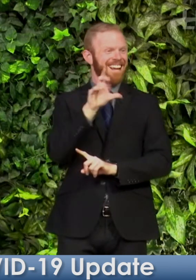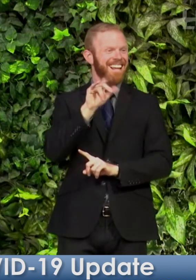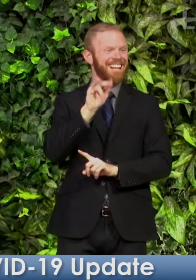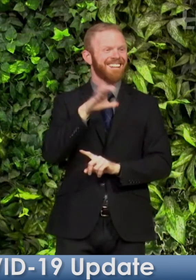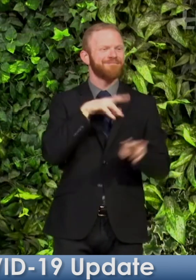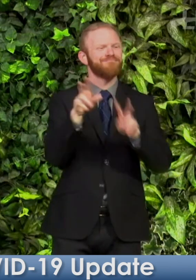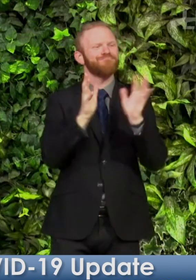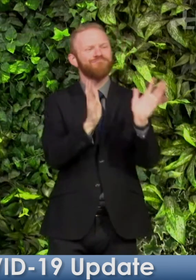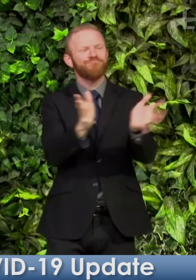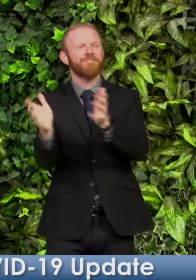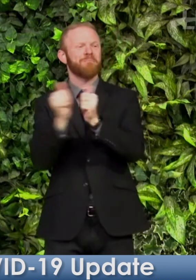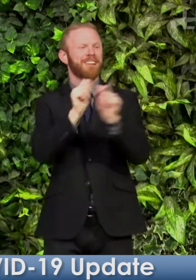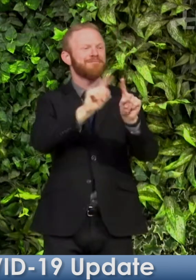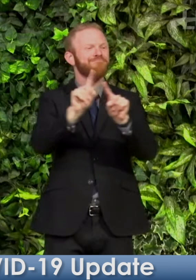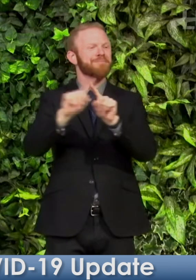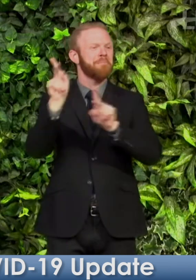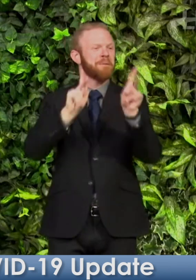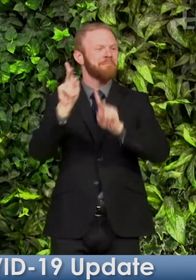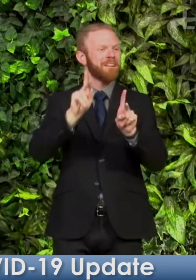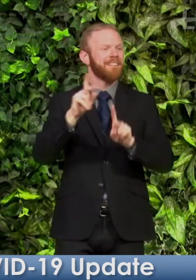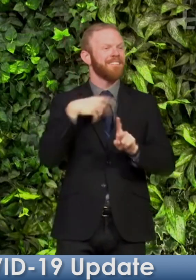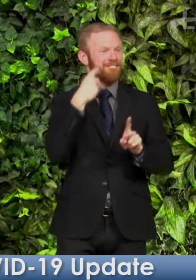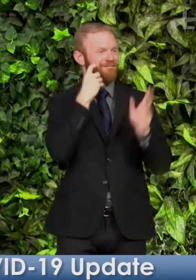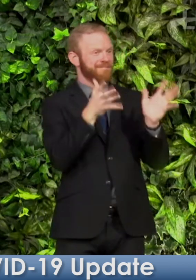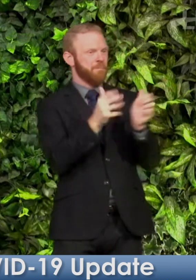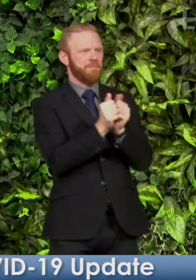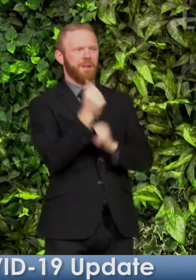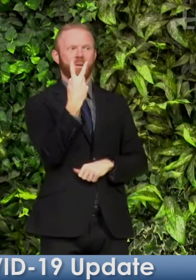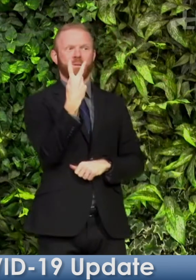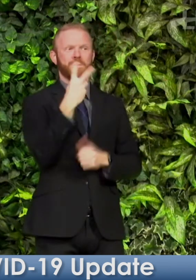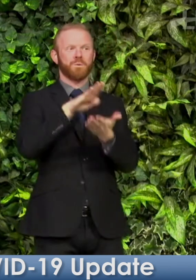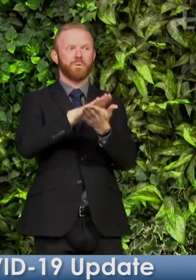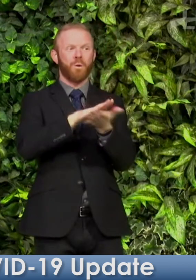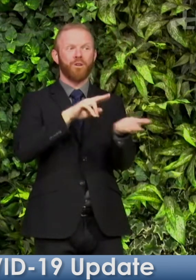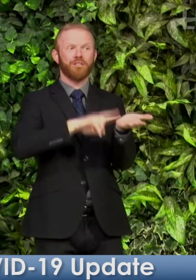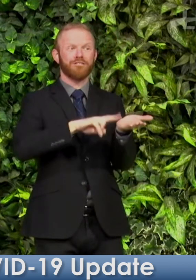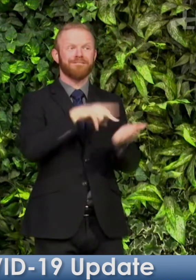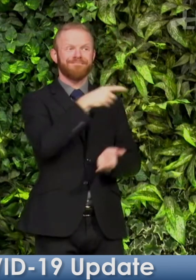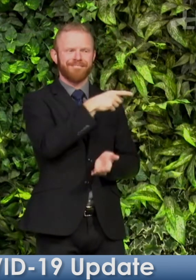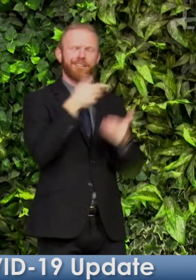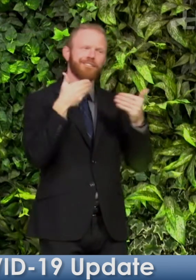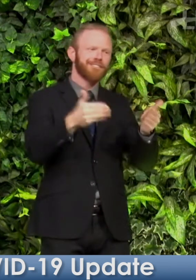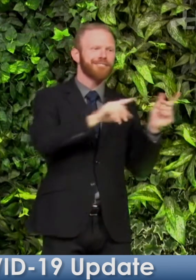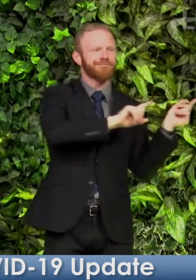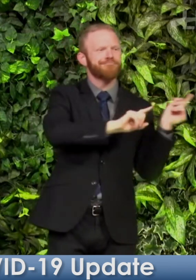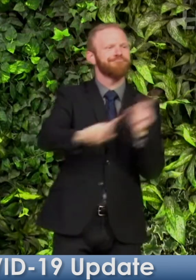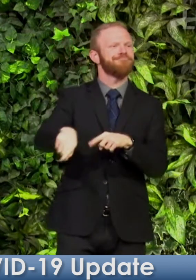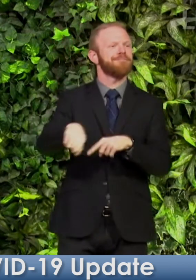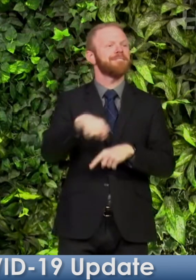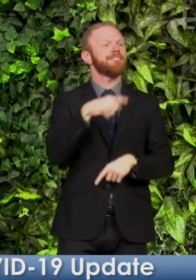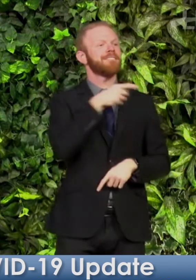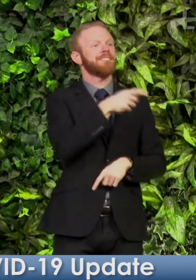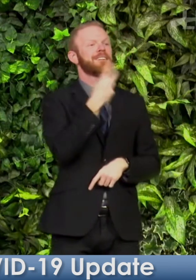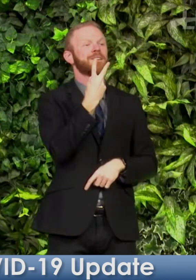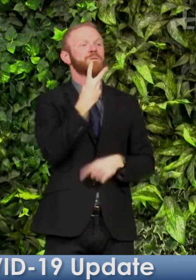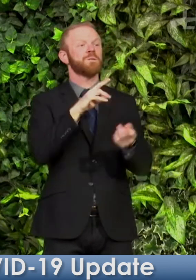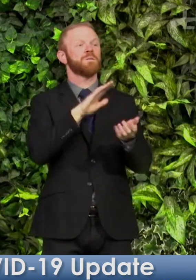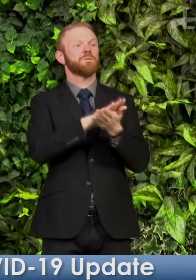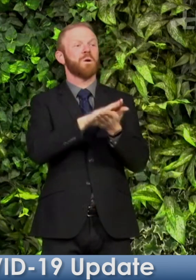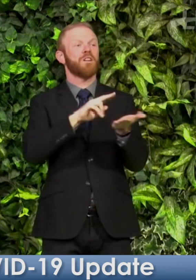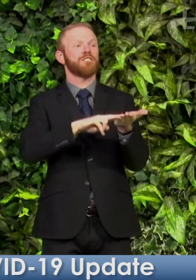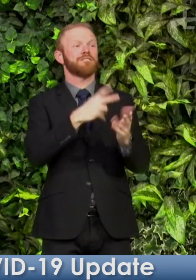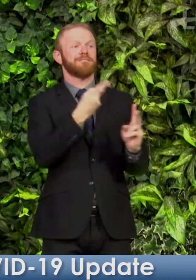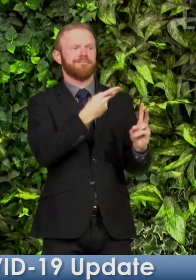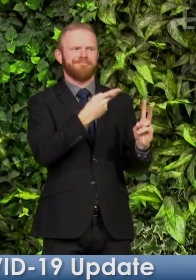talked to 2 school nurses here in Long Beach. School nurses are a rarity in themselves. These 2